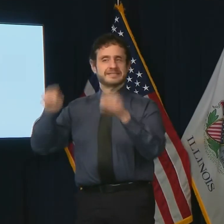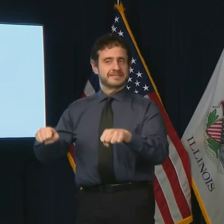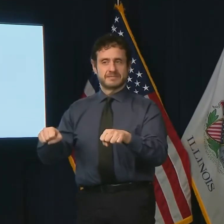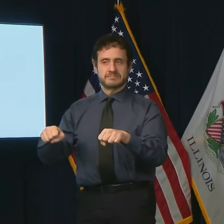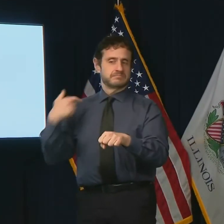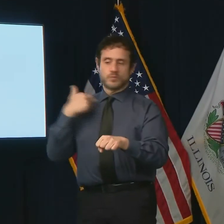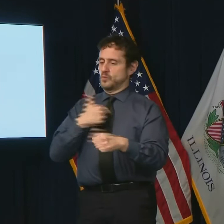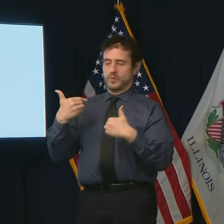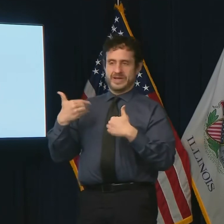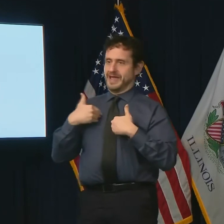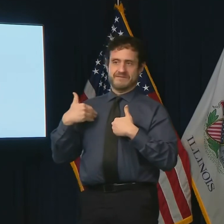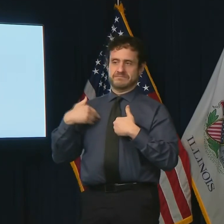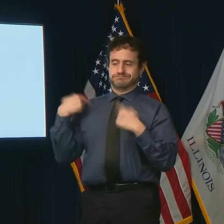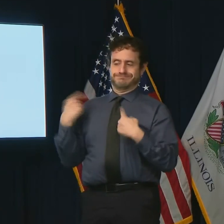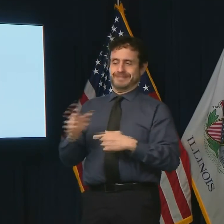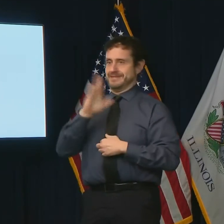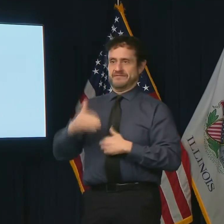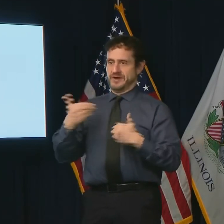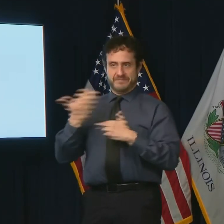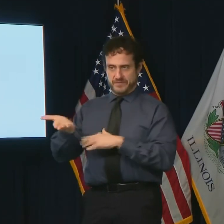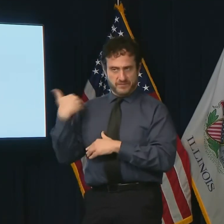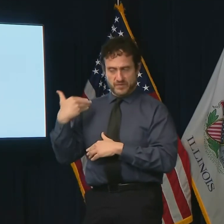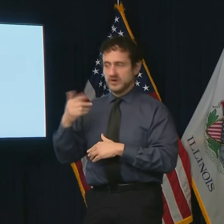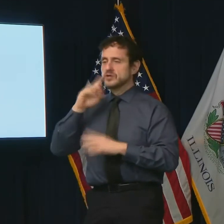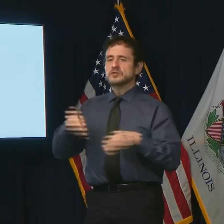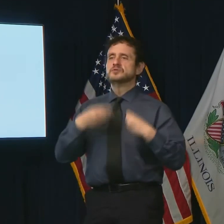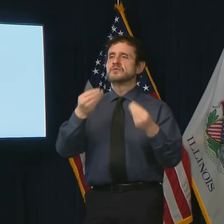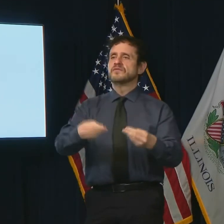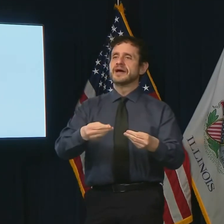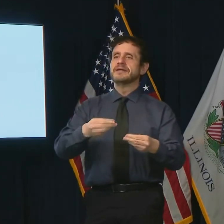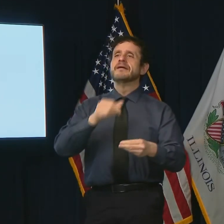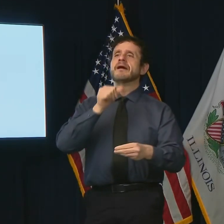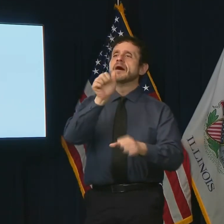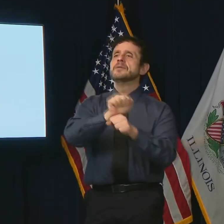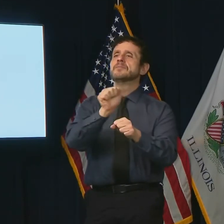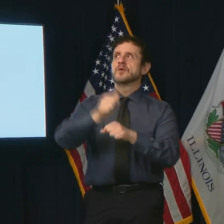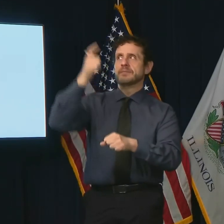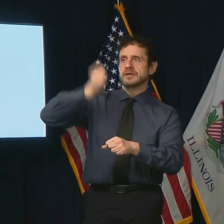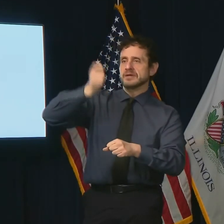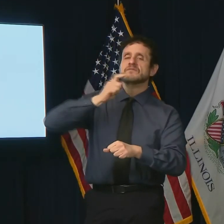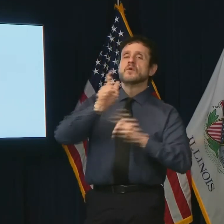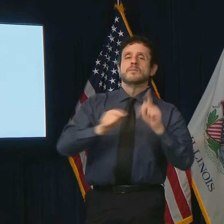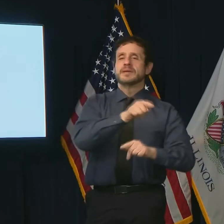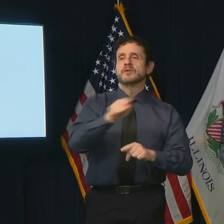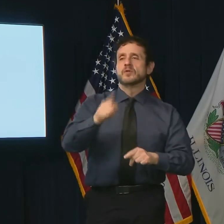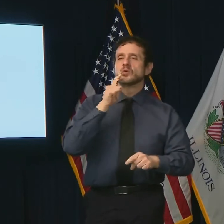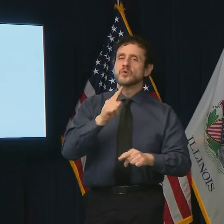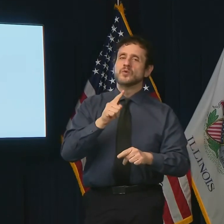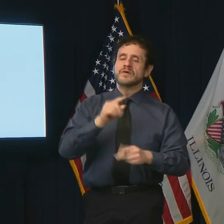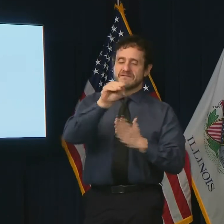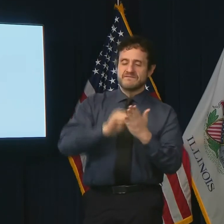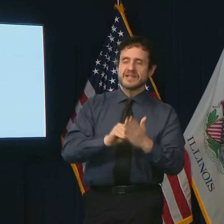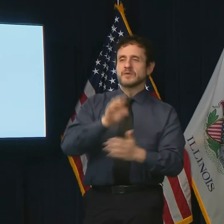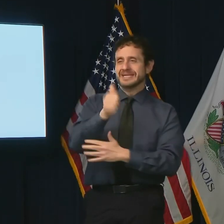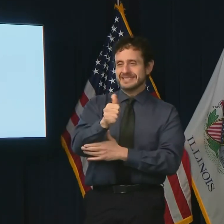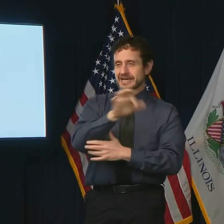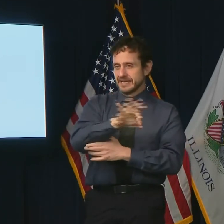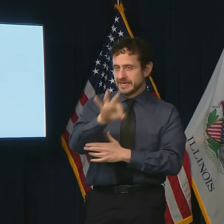never existed before to provide unemployment to those who are 1099s